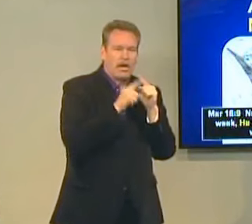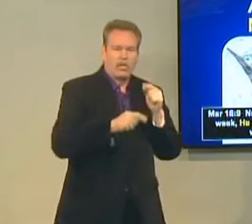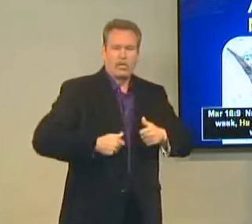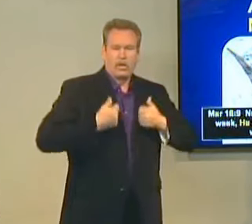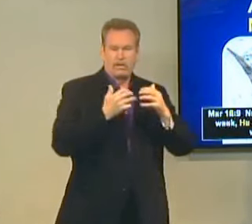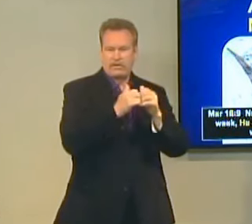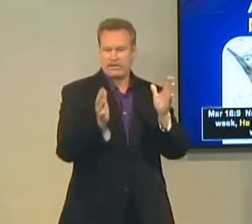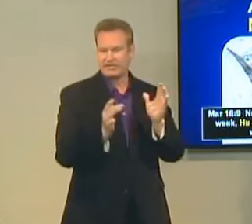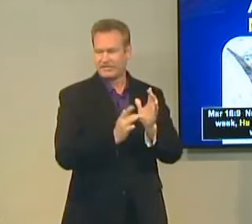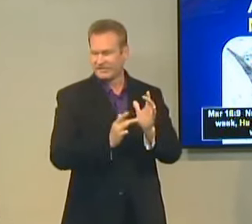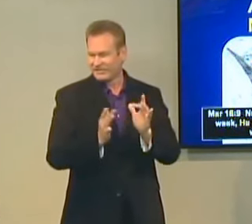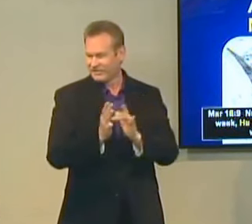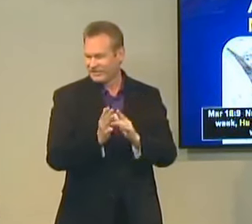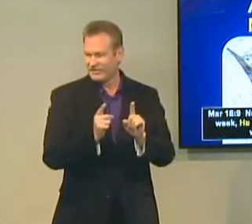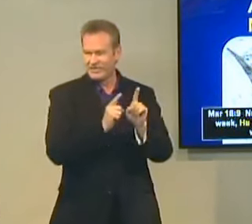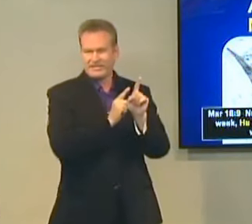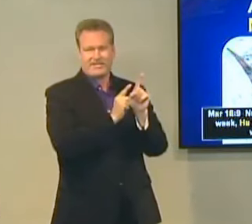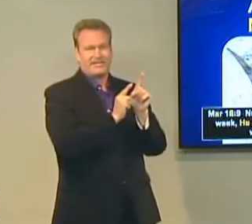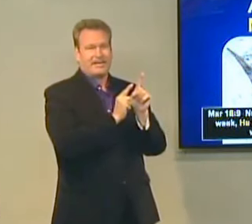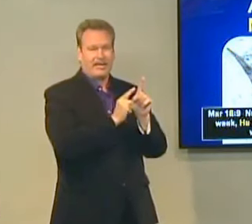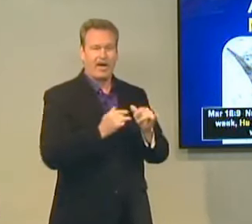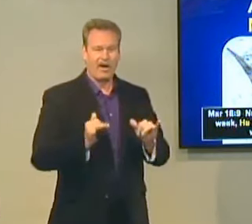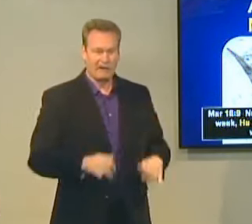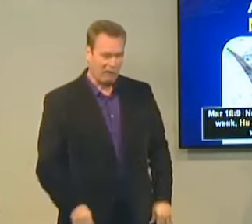She wanted to cling to him. She didn't want to let go of him.